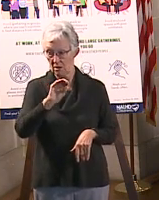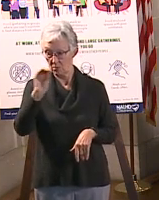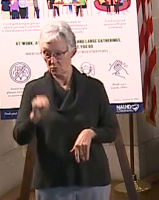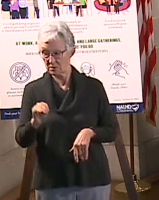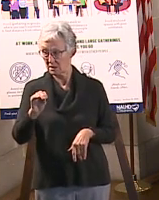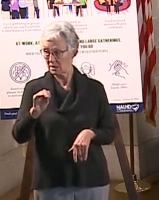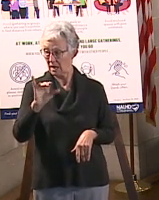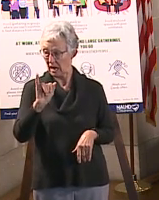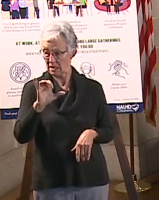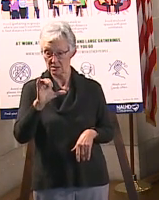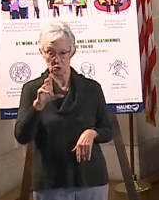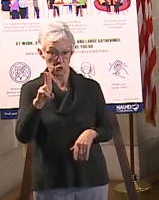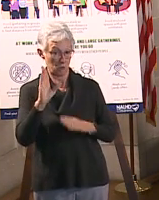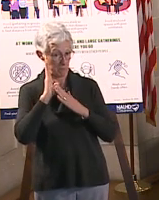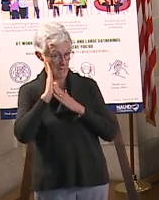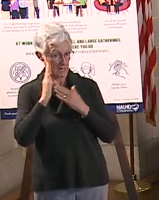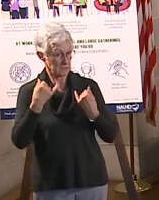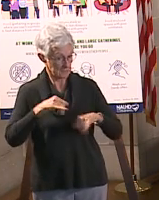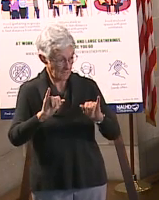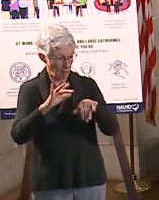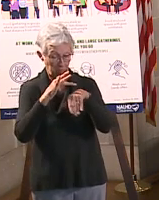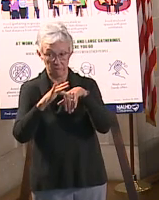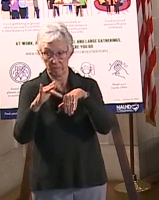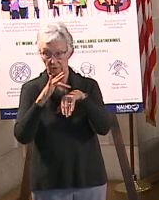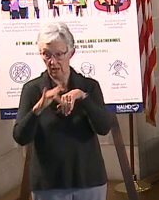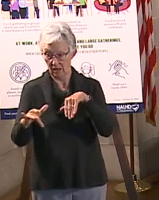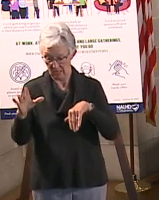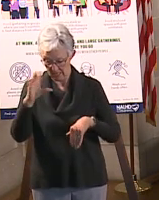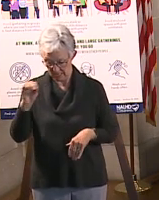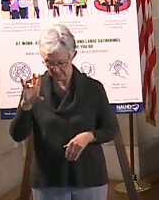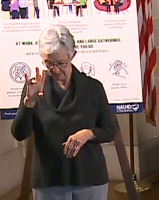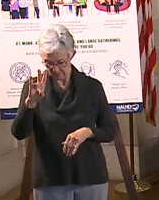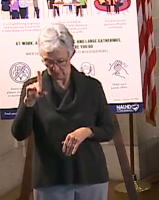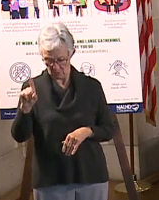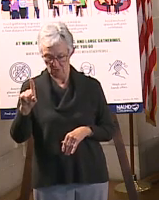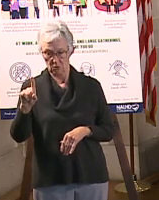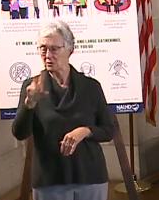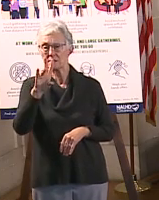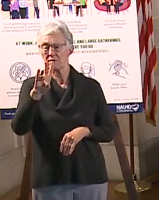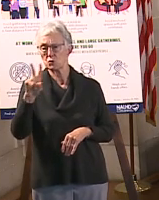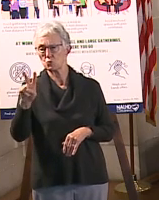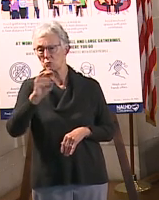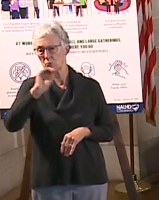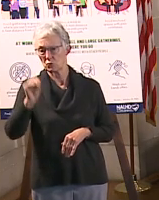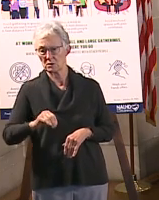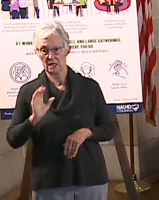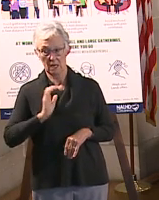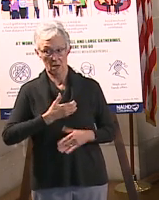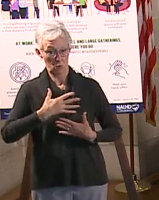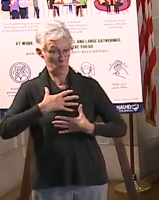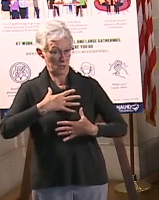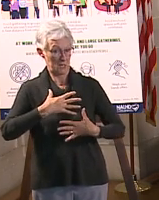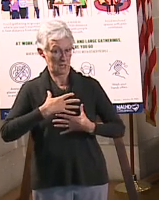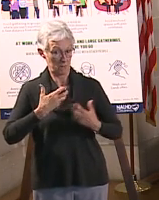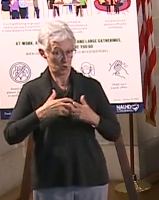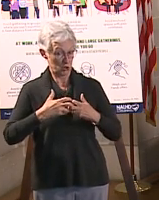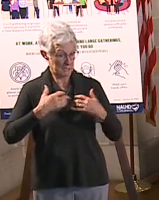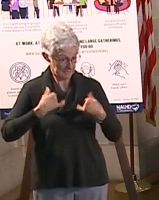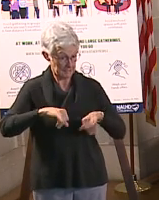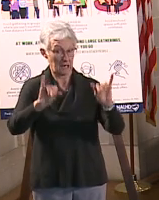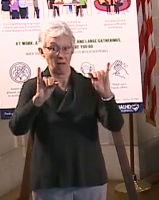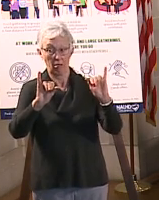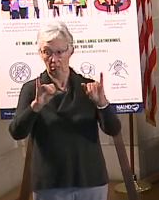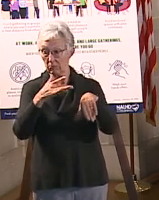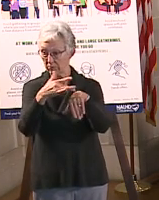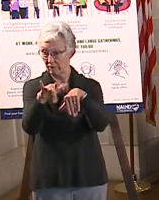our ventilators are available. And our hospitalizations, again, fell yesterday down to 677. So we're solidly in that yellow